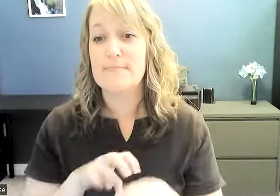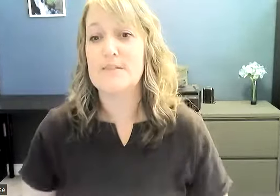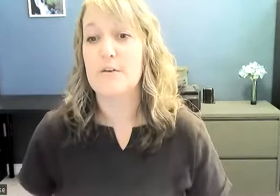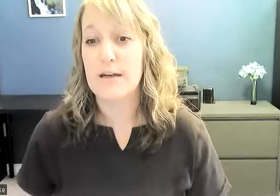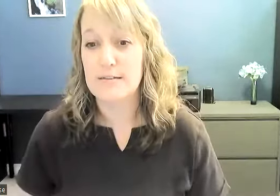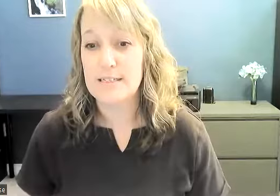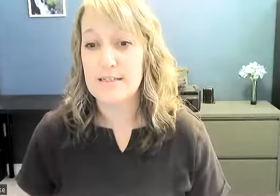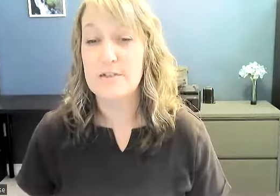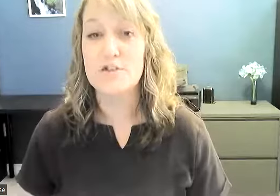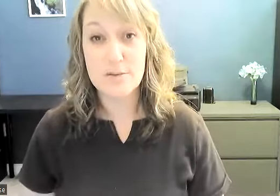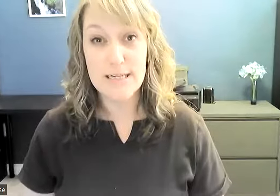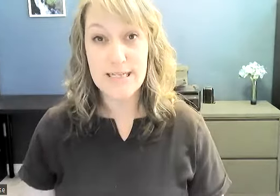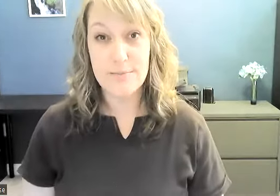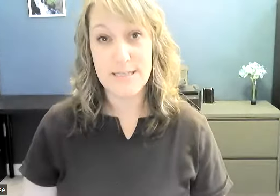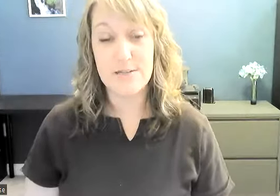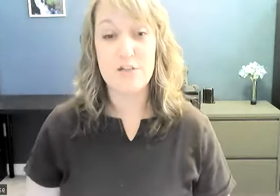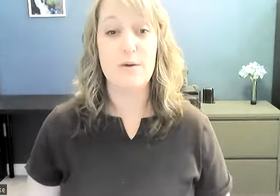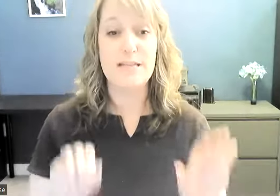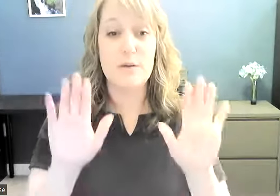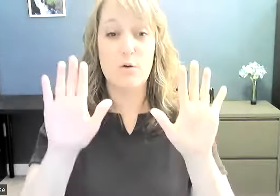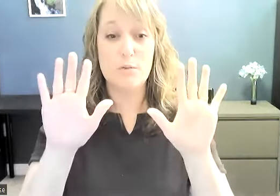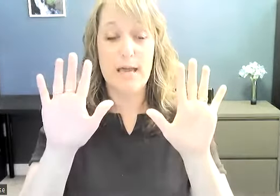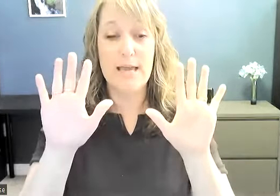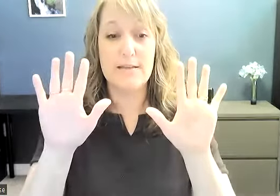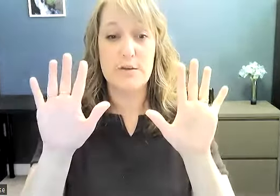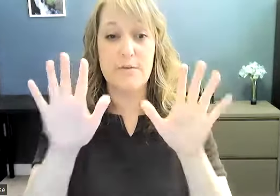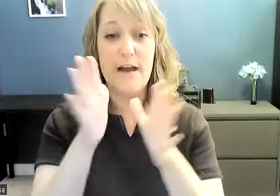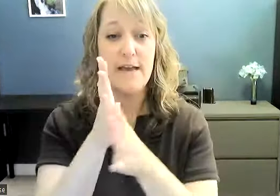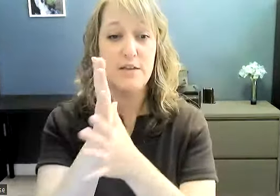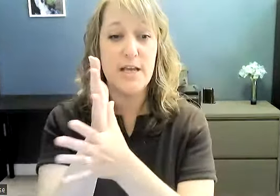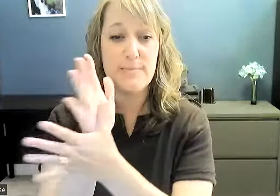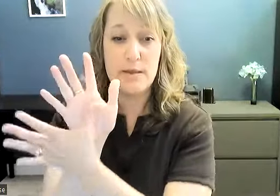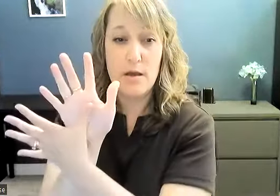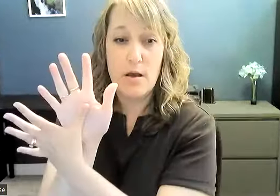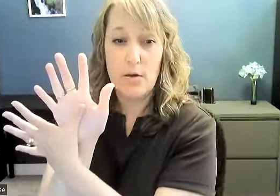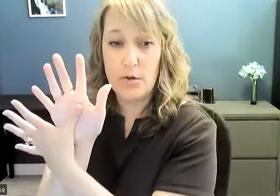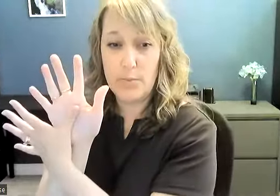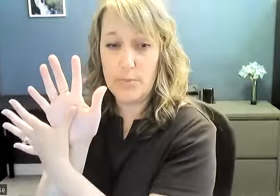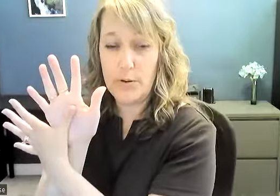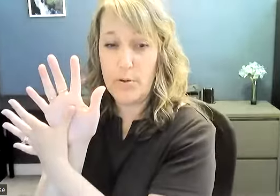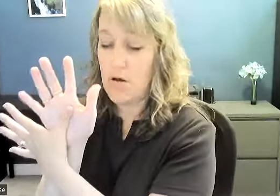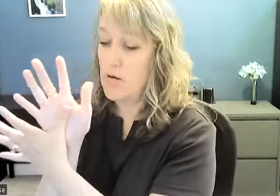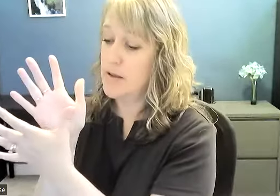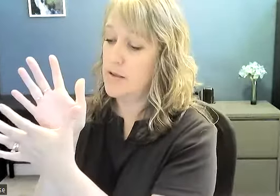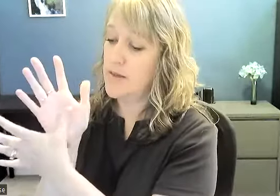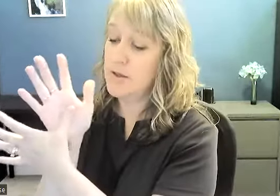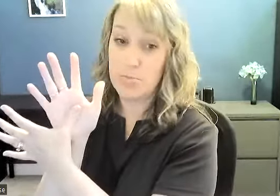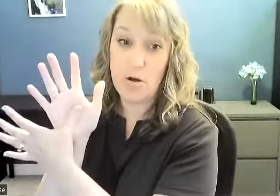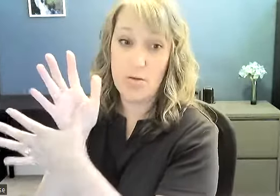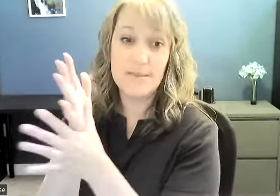So Ireland. Germany can be signed 2 ways. The old way is 2 5 hand shapes, a thumb in your palm, doesn't